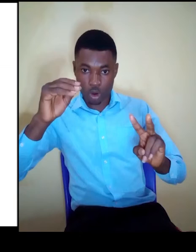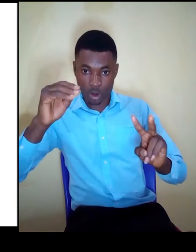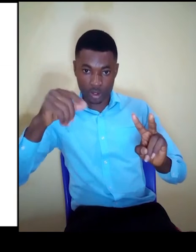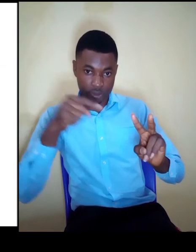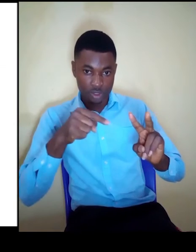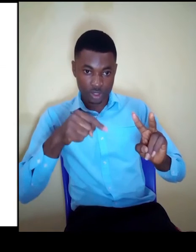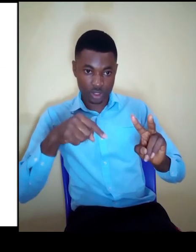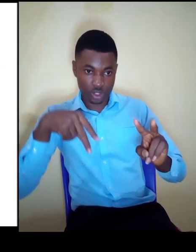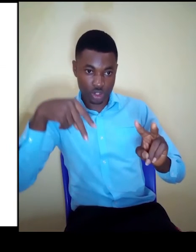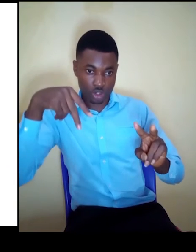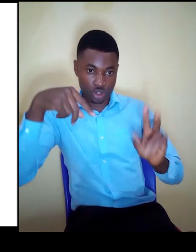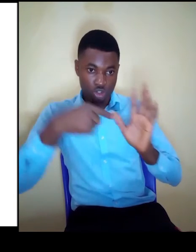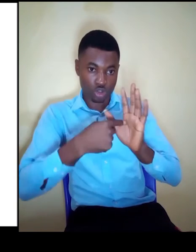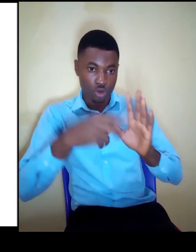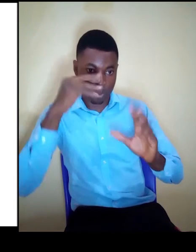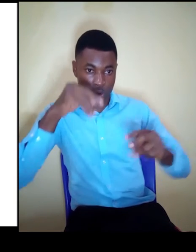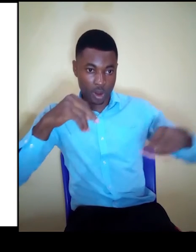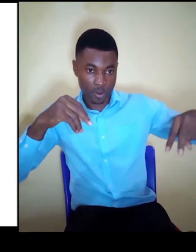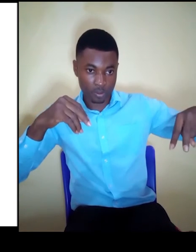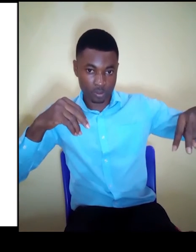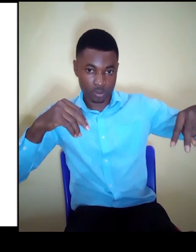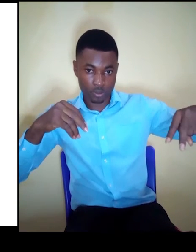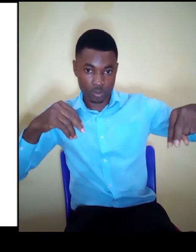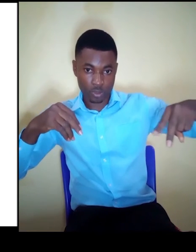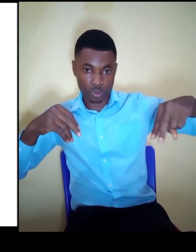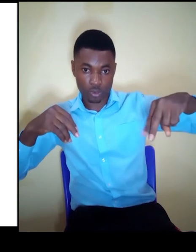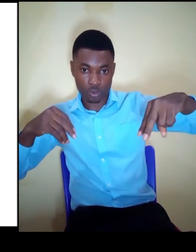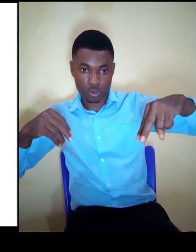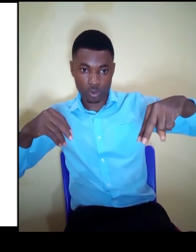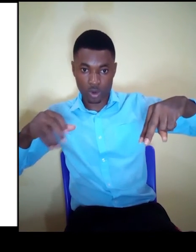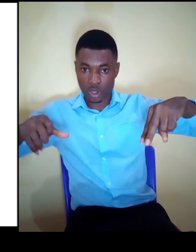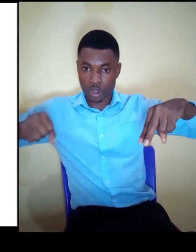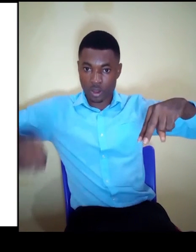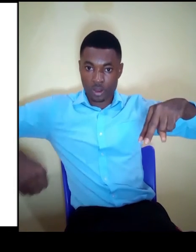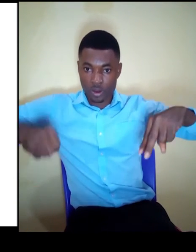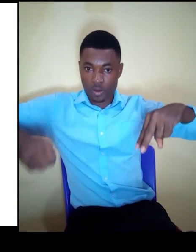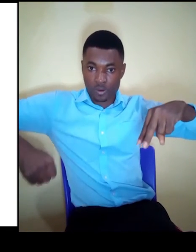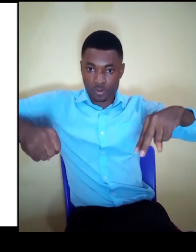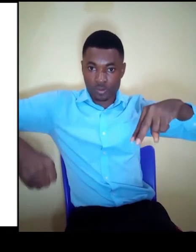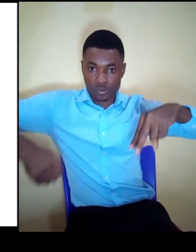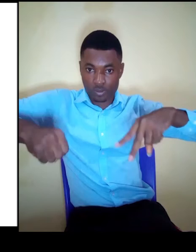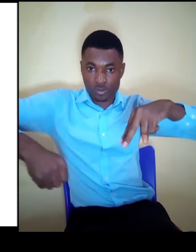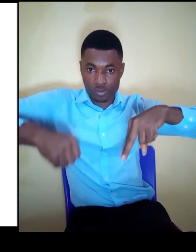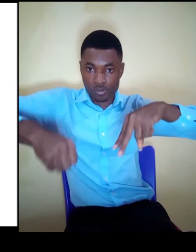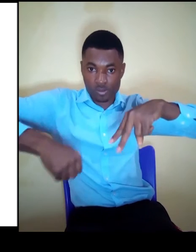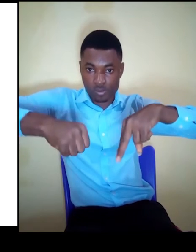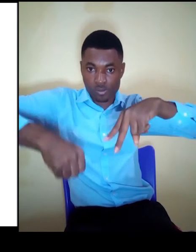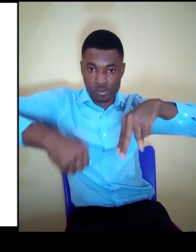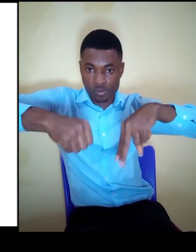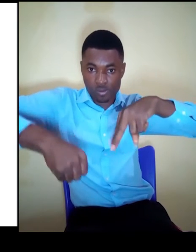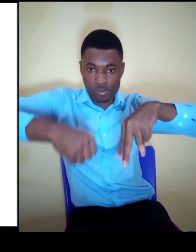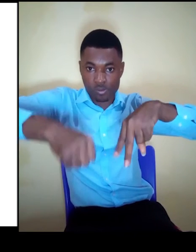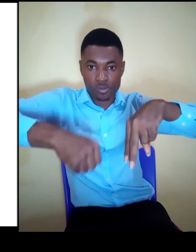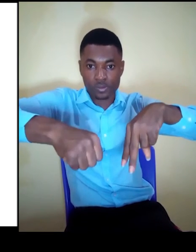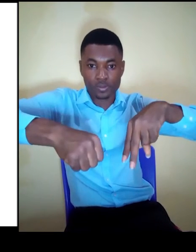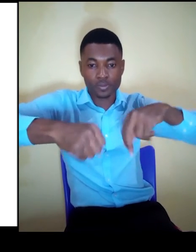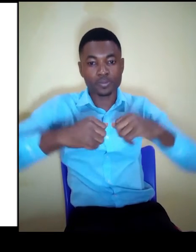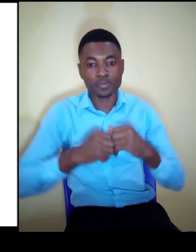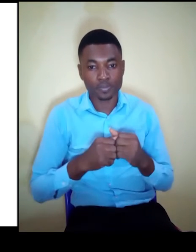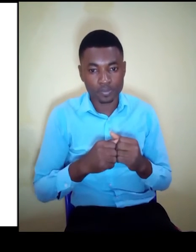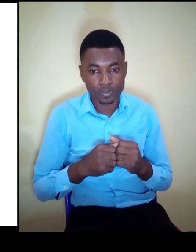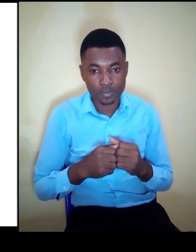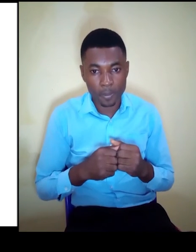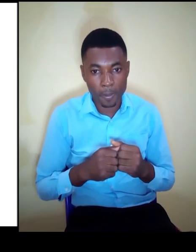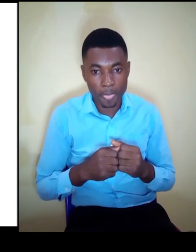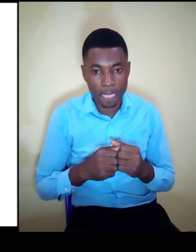the handling classifier depicting the handling of the handlebars of the bicycle. Another signer chooses